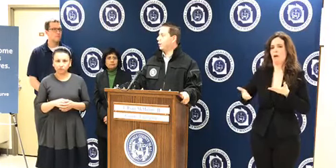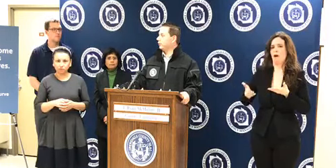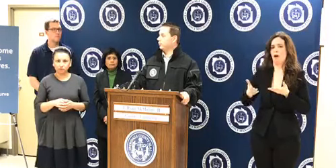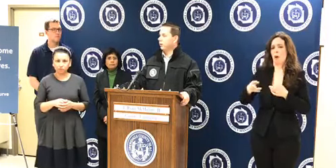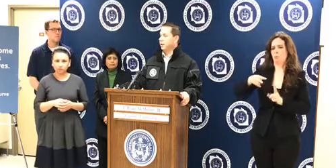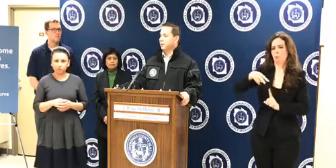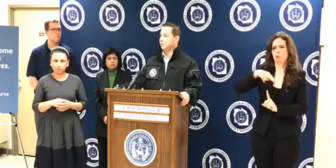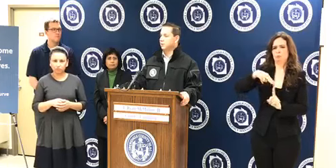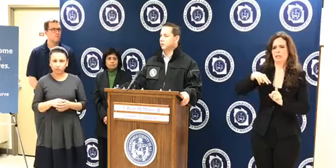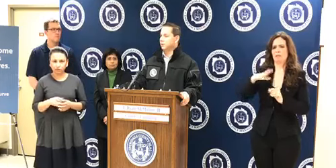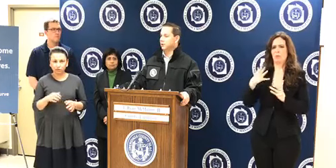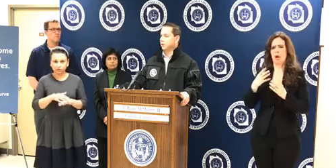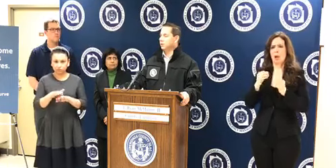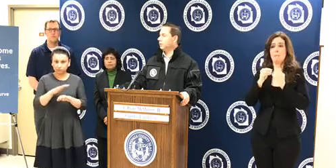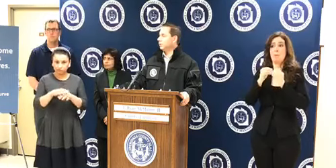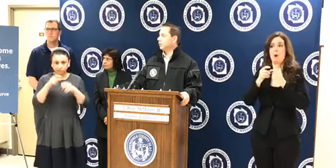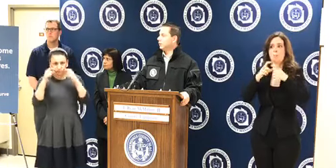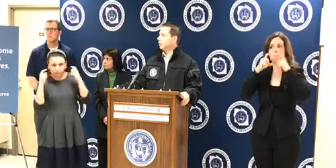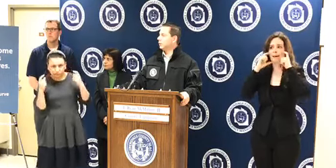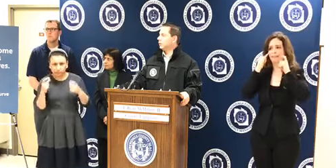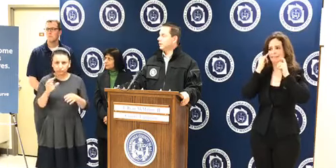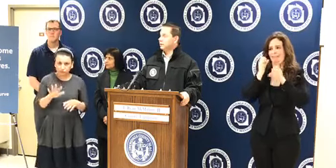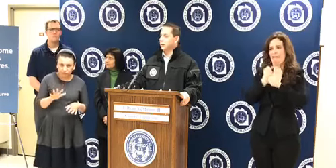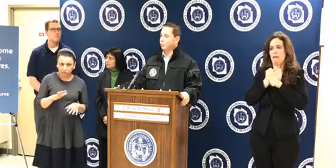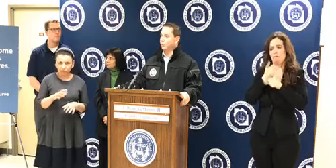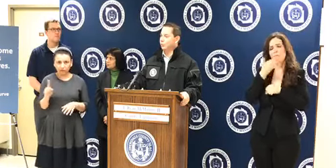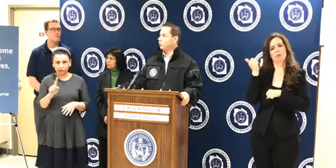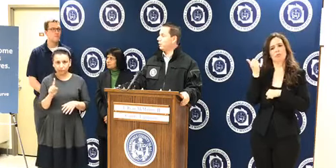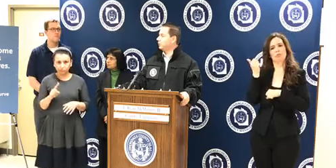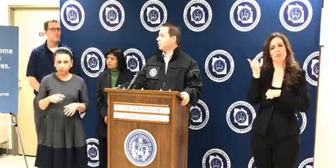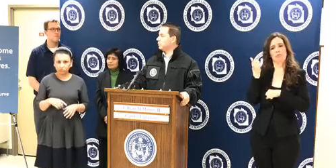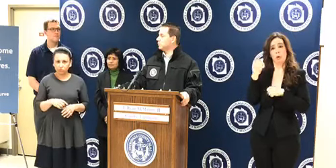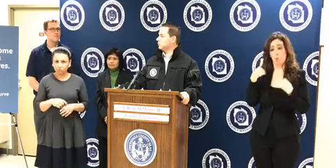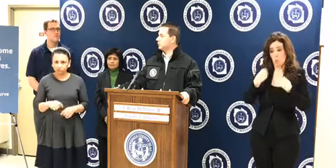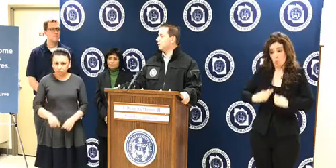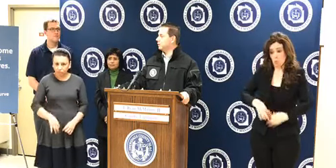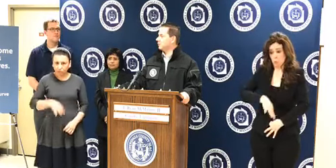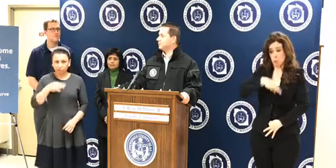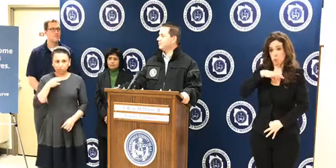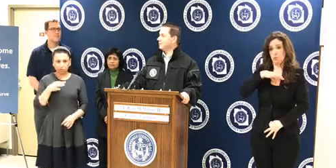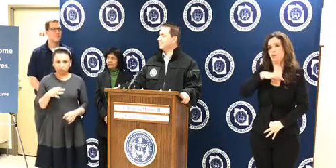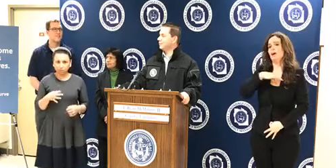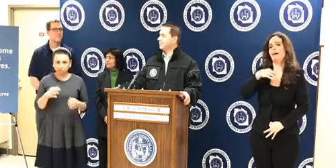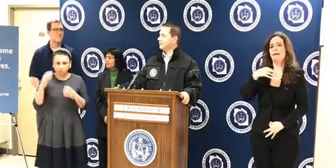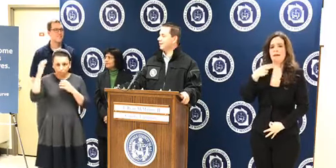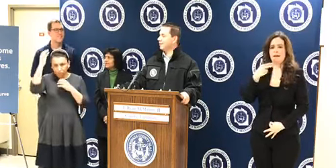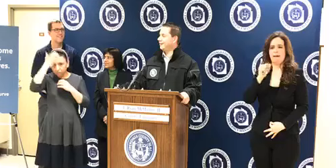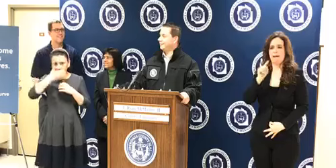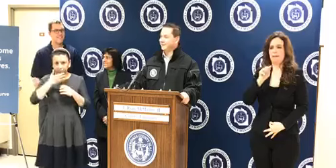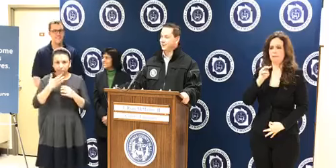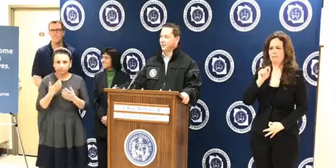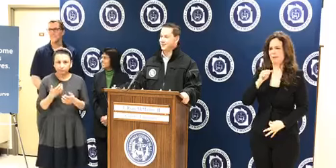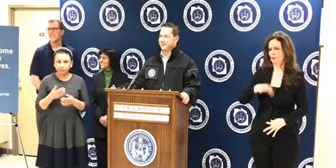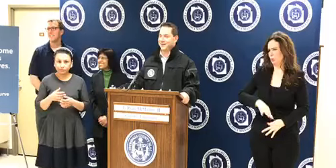the better. But certainly, Space suits or yeah. If you make those, do you make those in